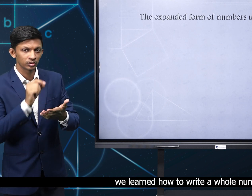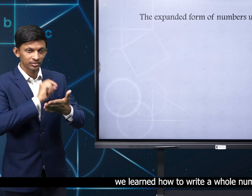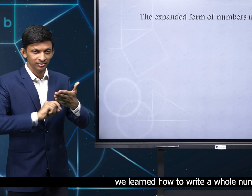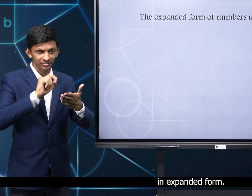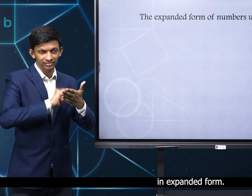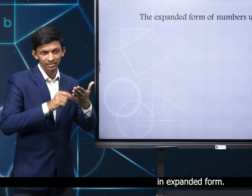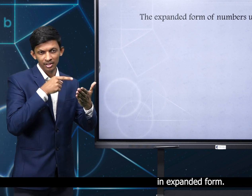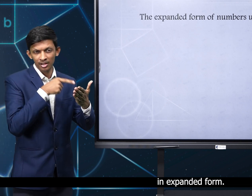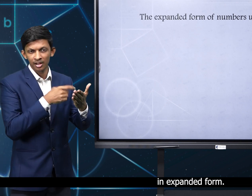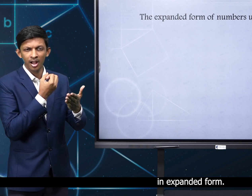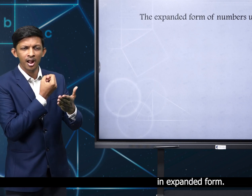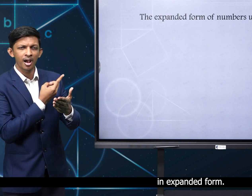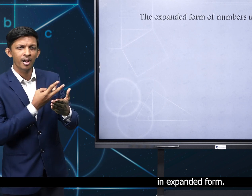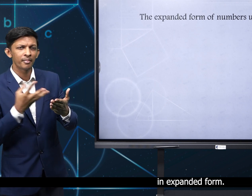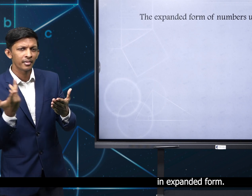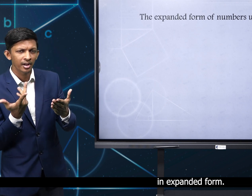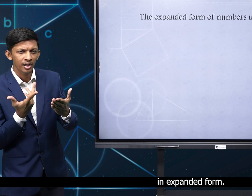number in the expanded form.